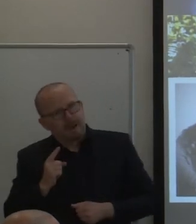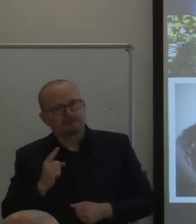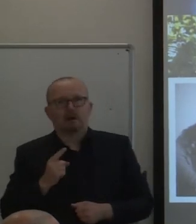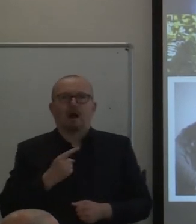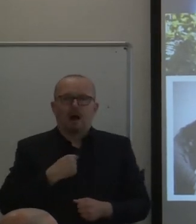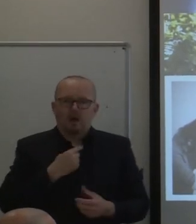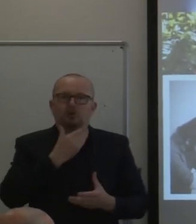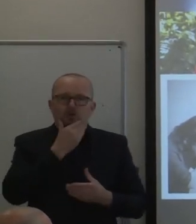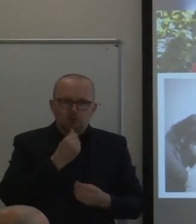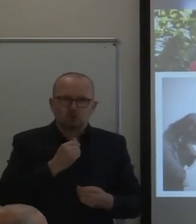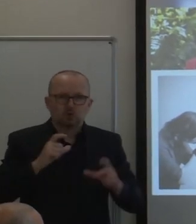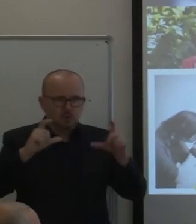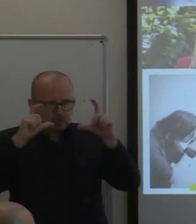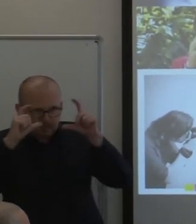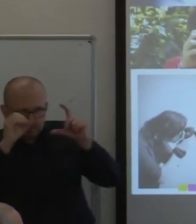eyes of visual language.